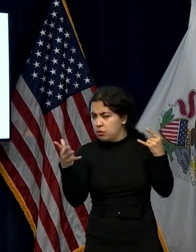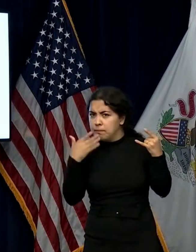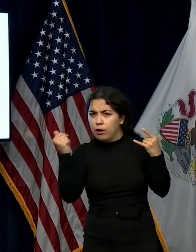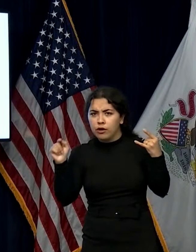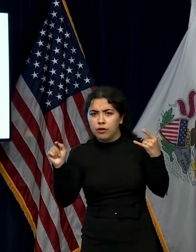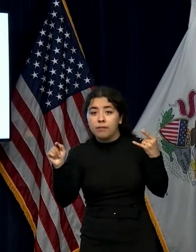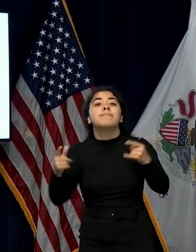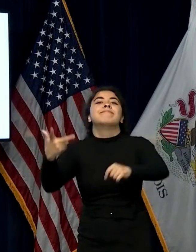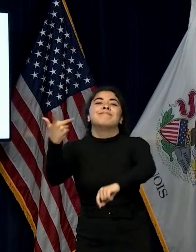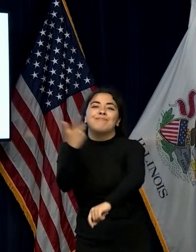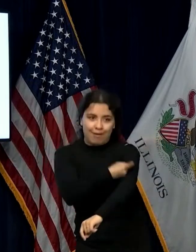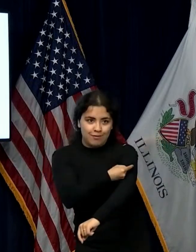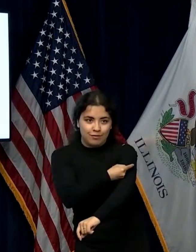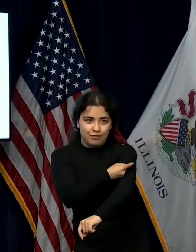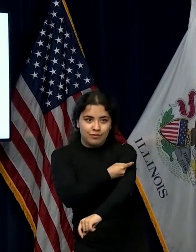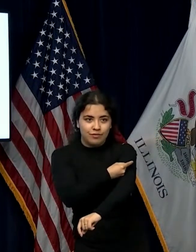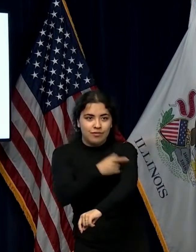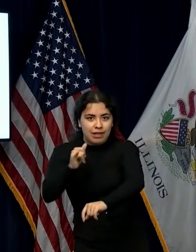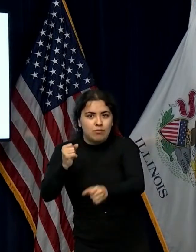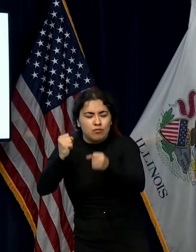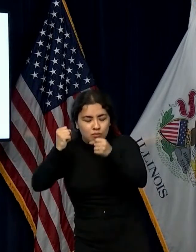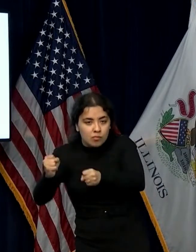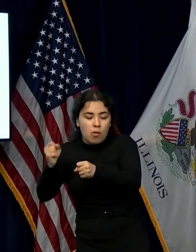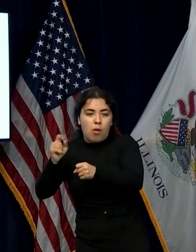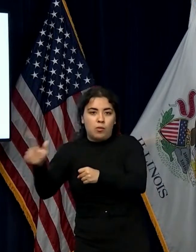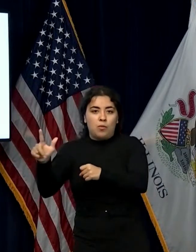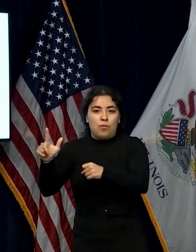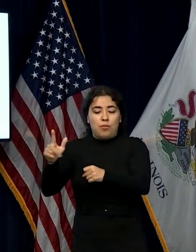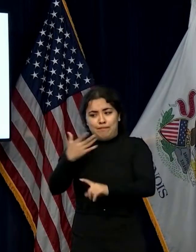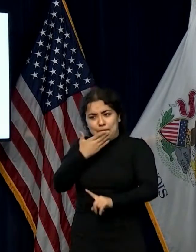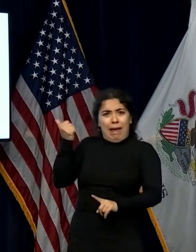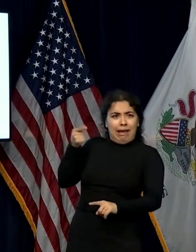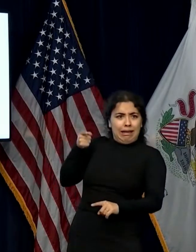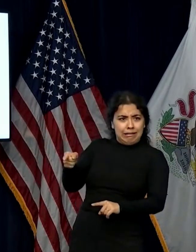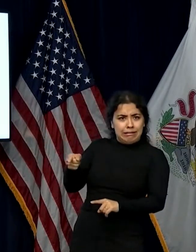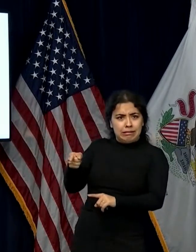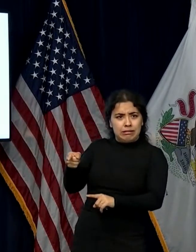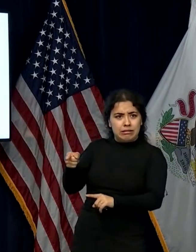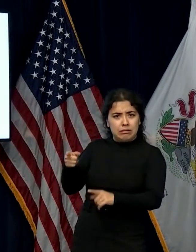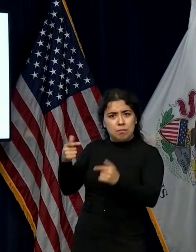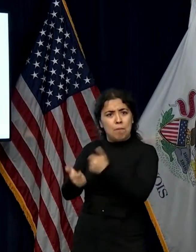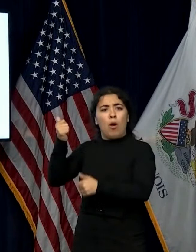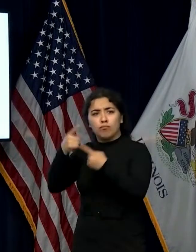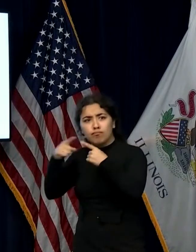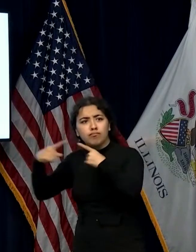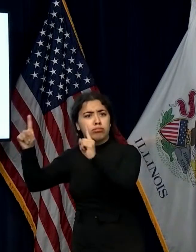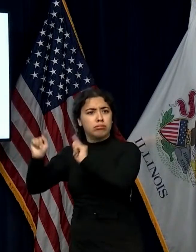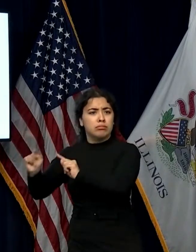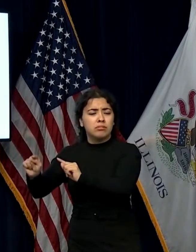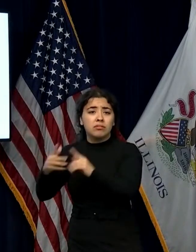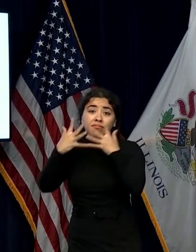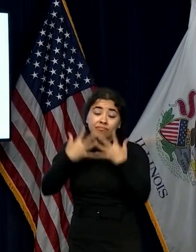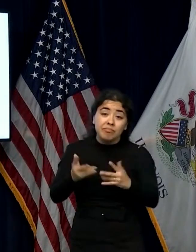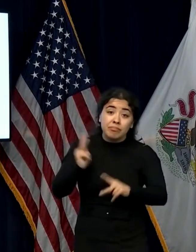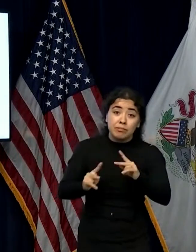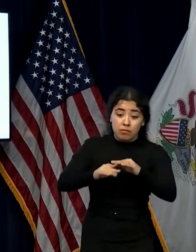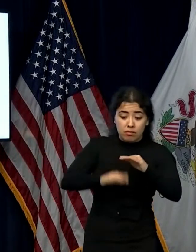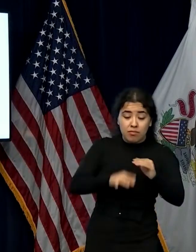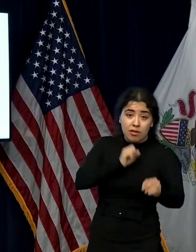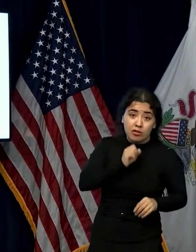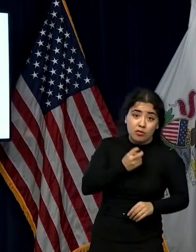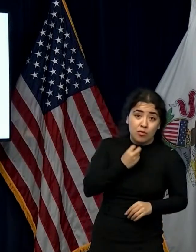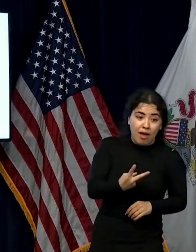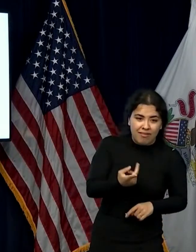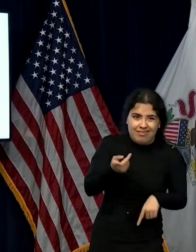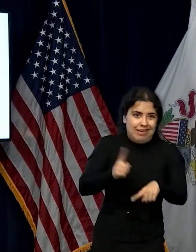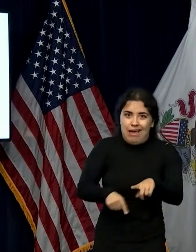Vaccination is our even stronger tool. It's our best tool. And unfortunately, there are people under the age of 12 who don't